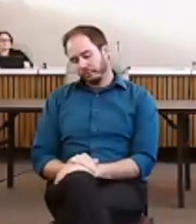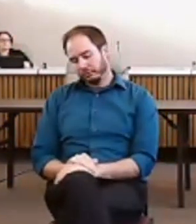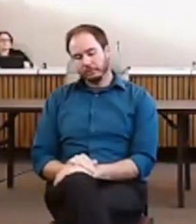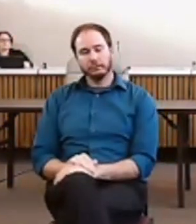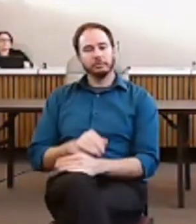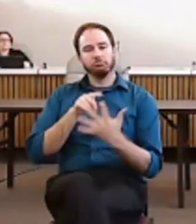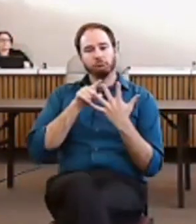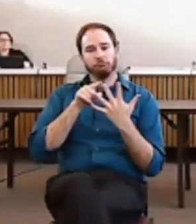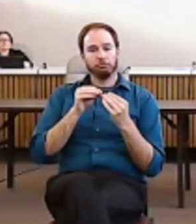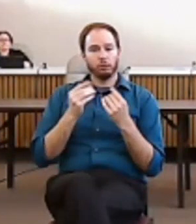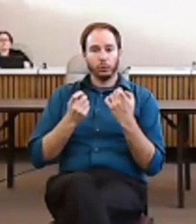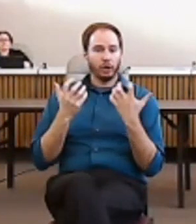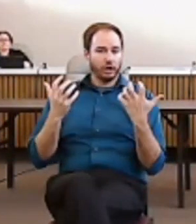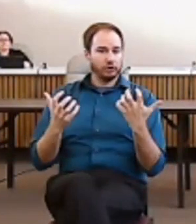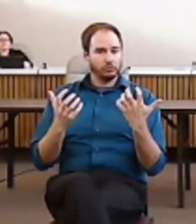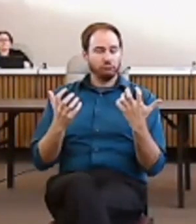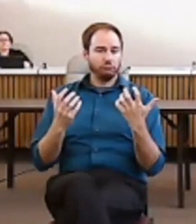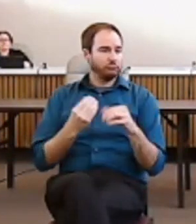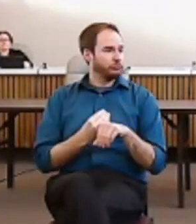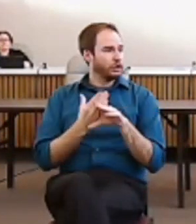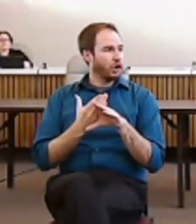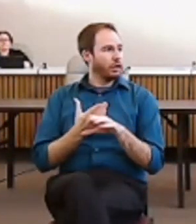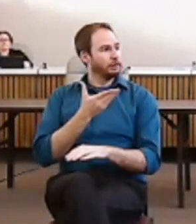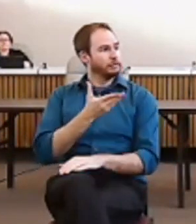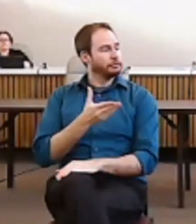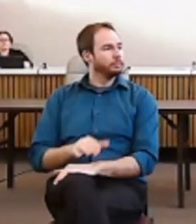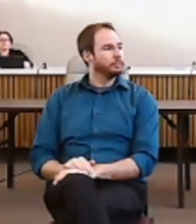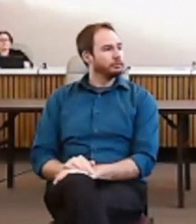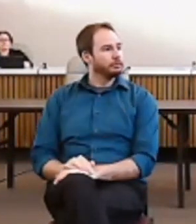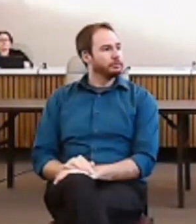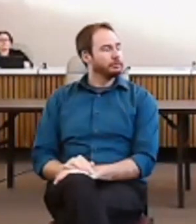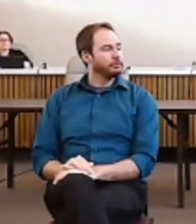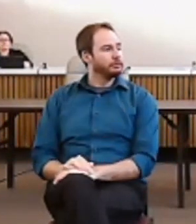Any other questions, comments? Anything online?